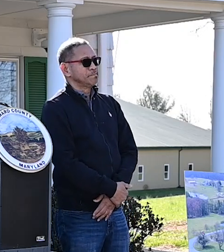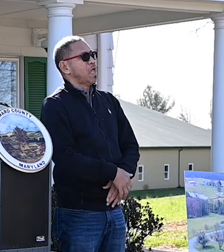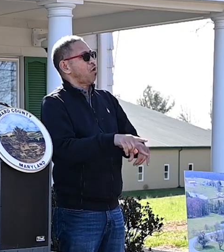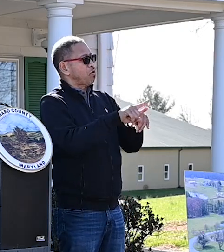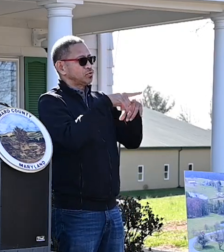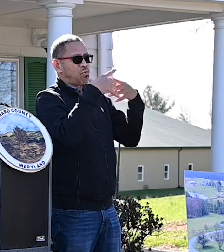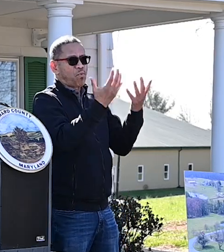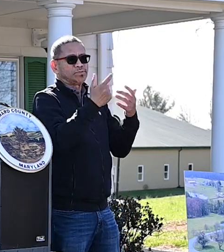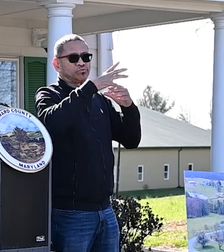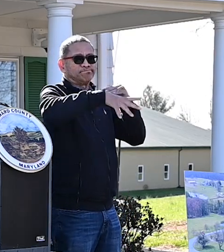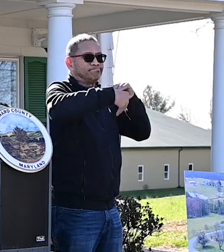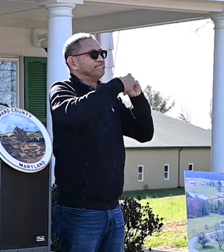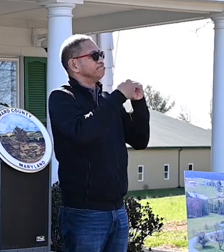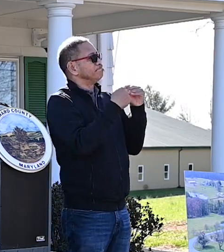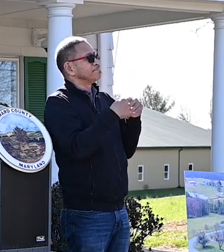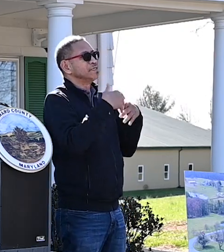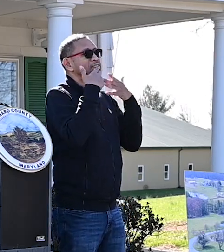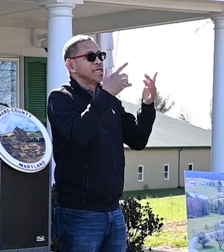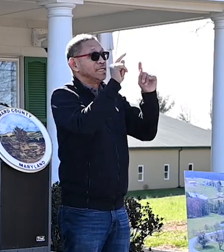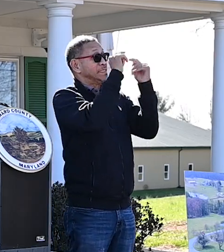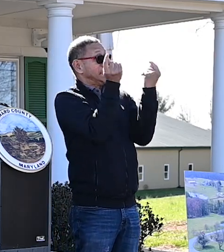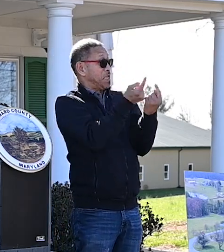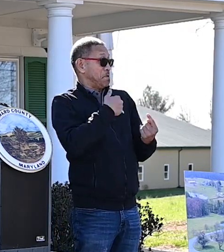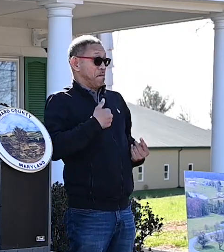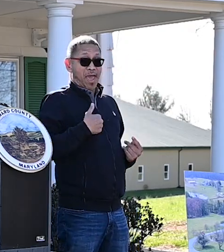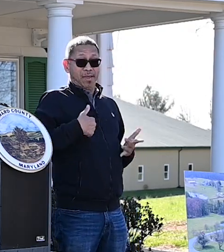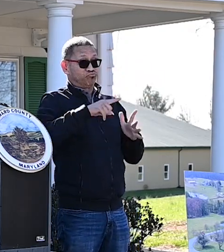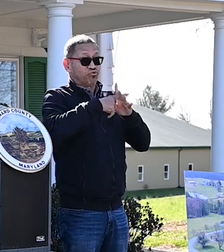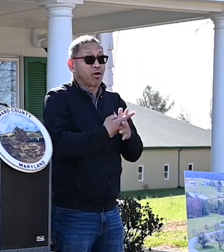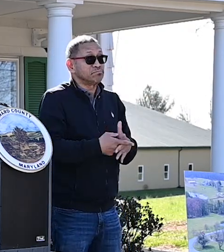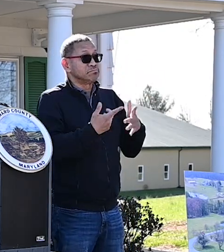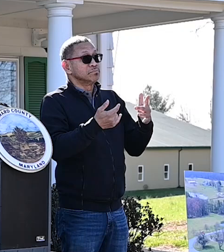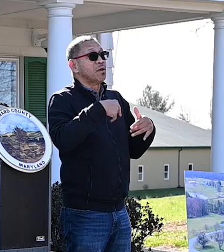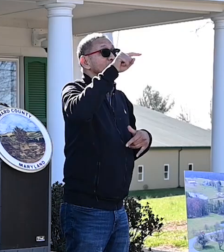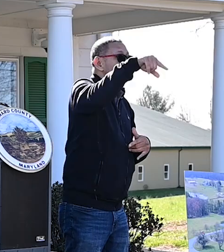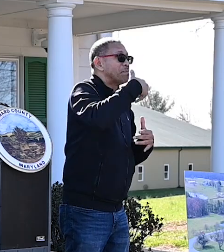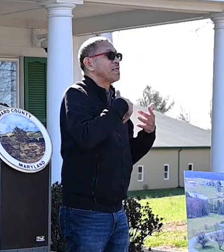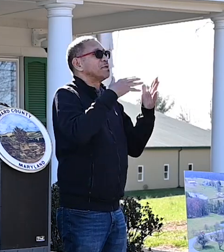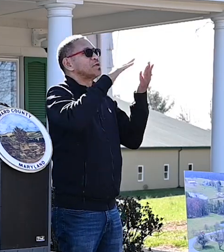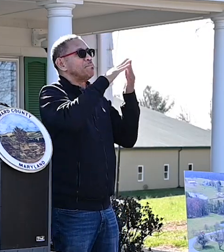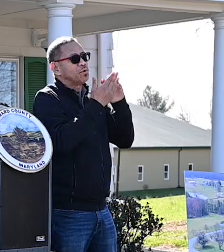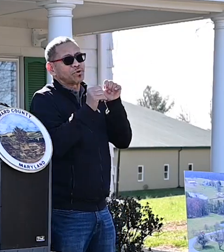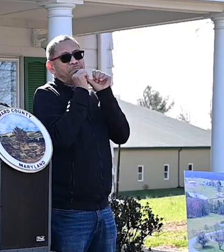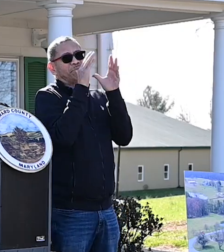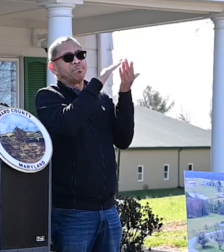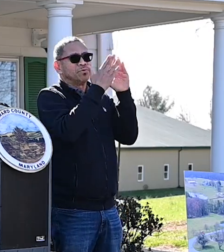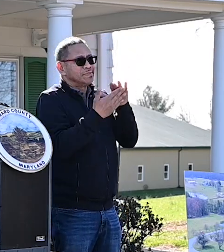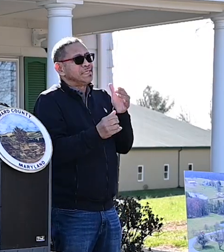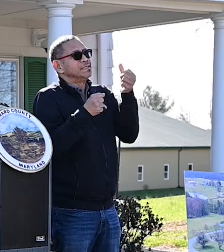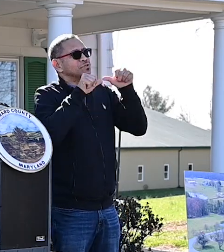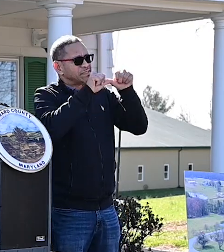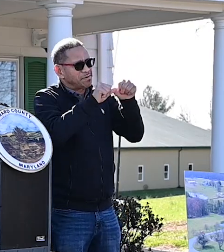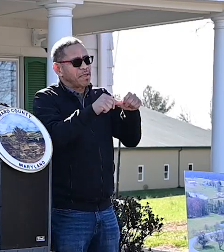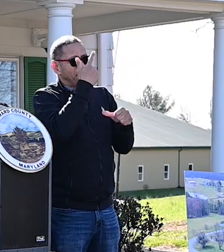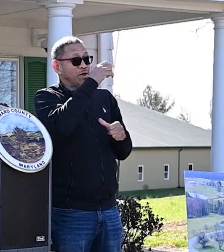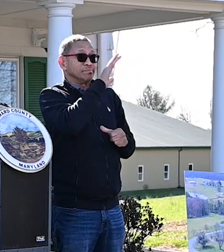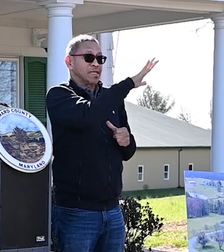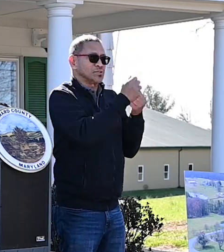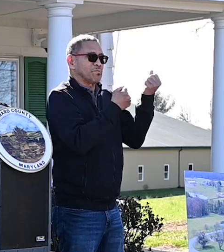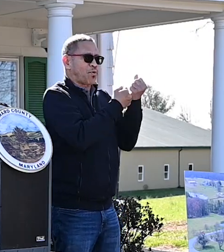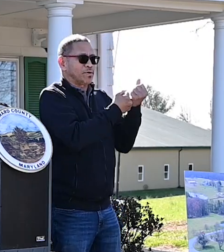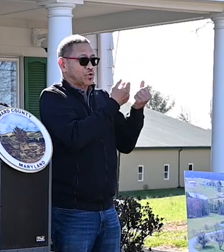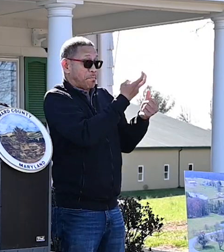Additionally, I would like to take a moment to thank the team I originated from, the Office of Community Sustainability, for their support during